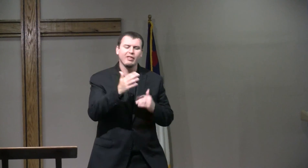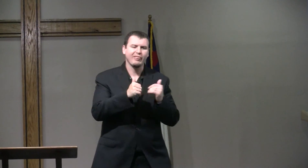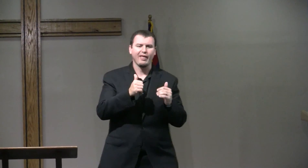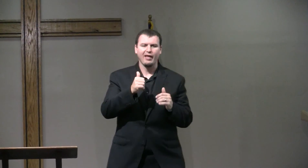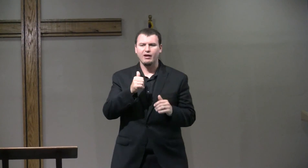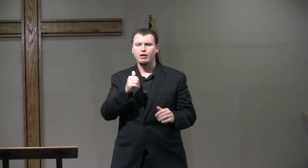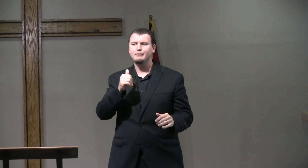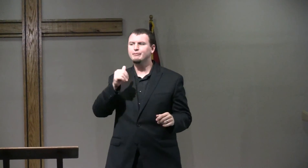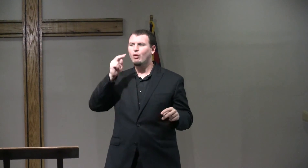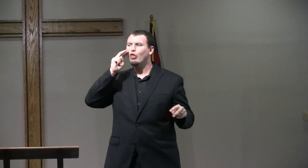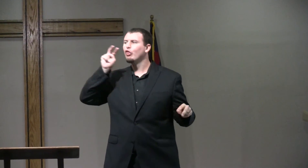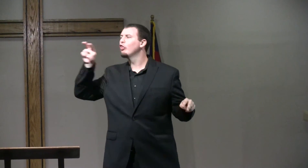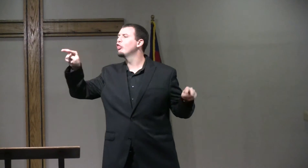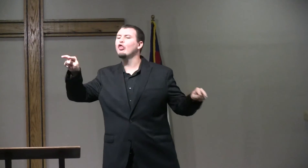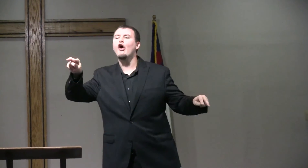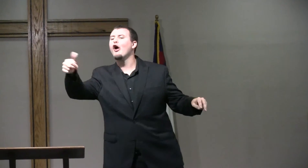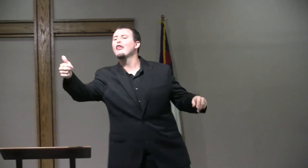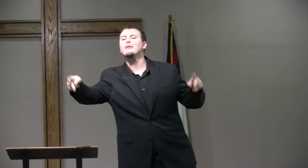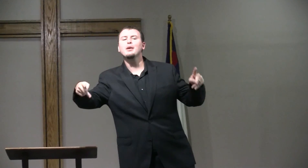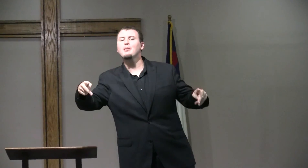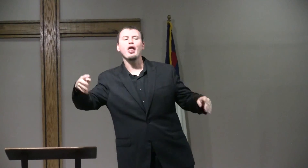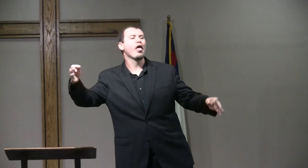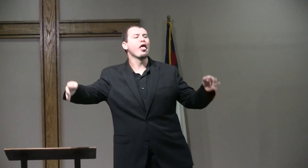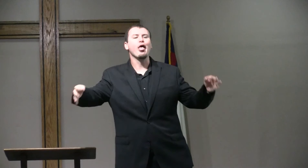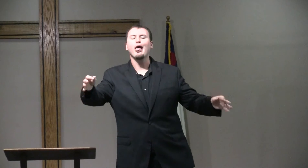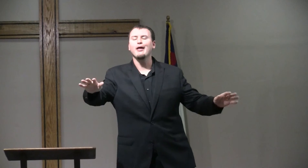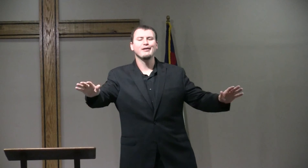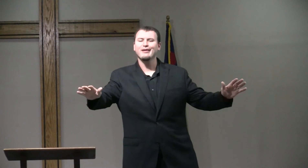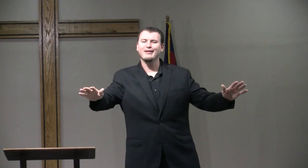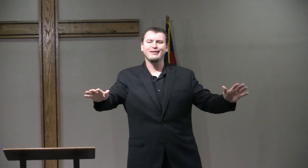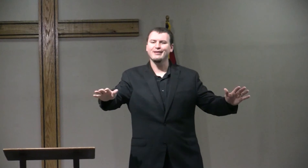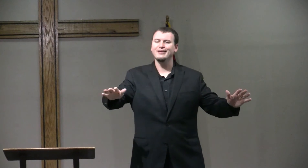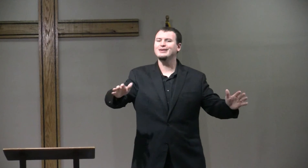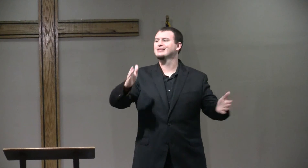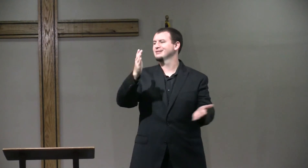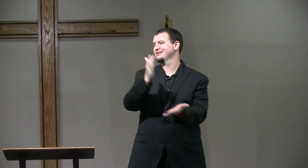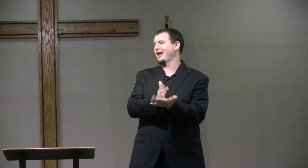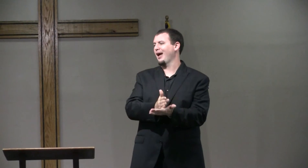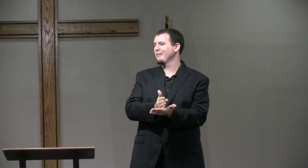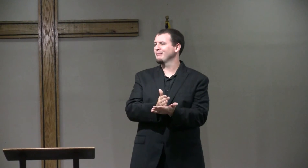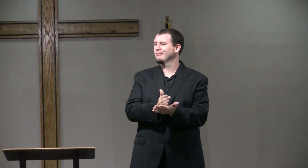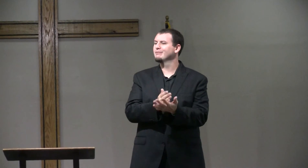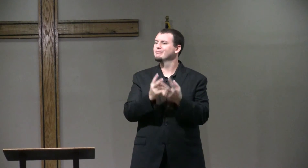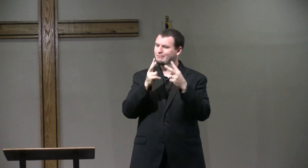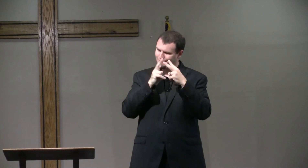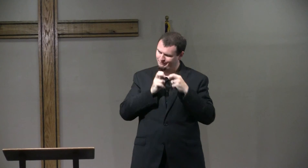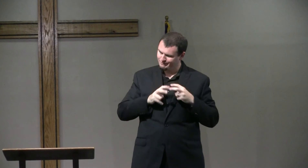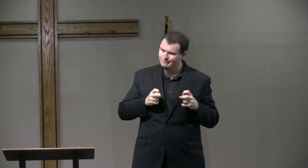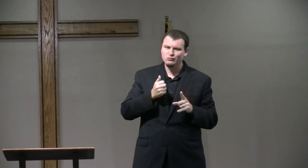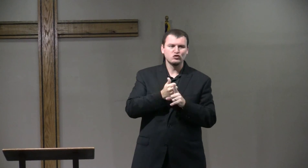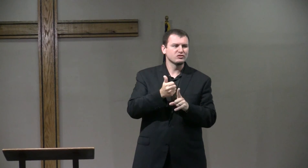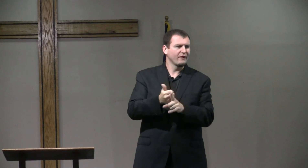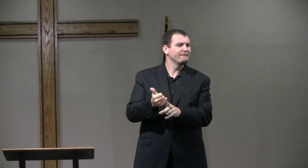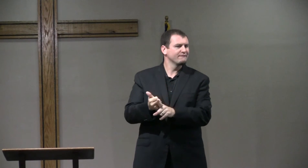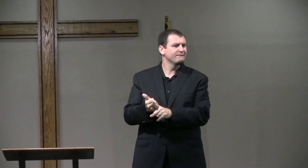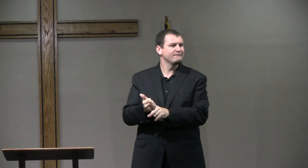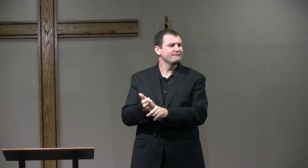I think so. Instead of looking at other people and judging other people, we need to stop and